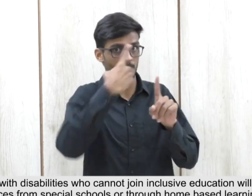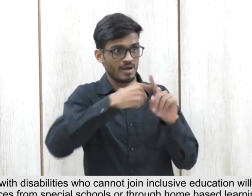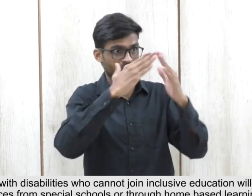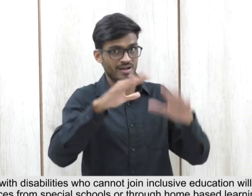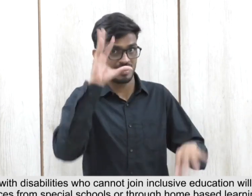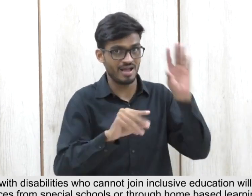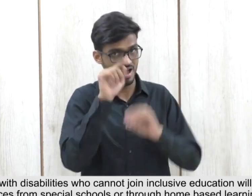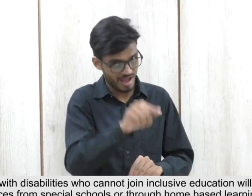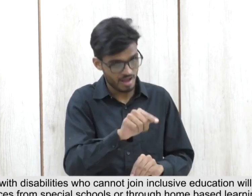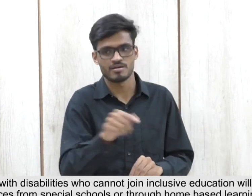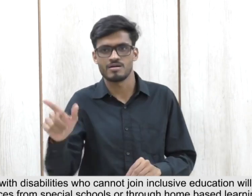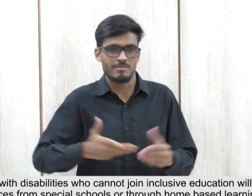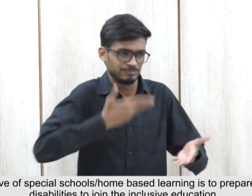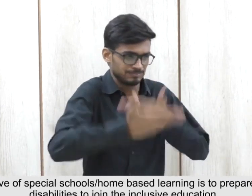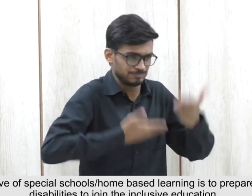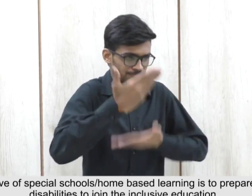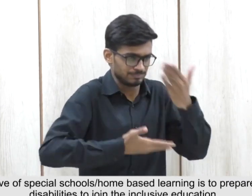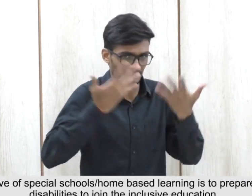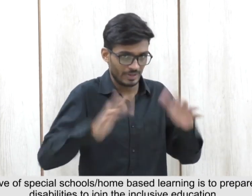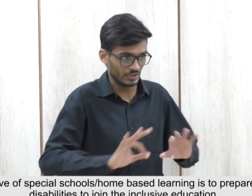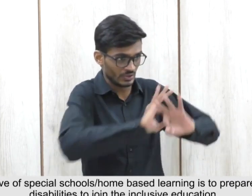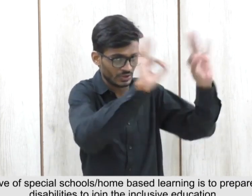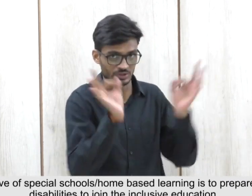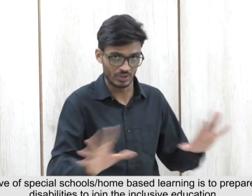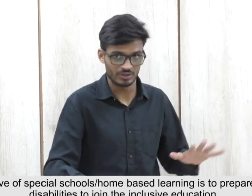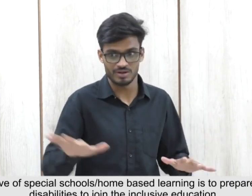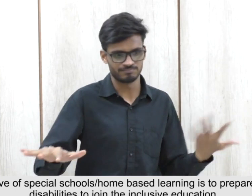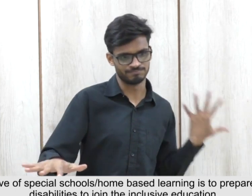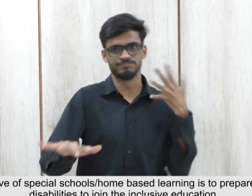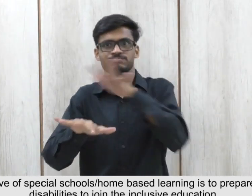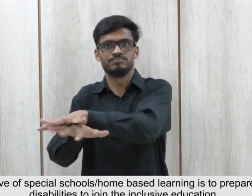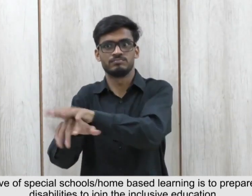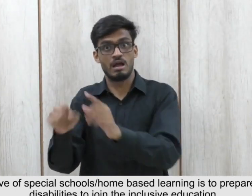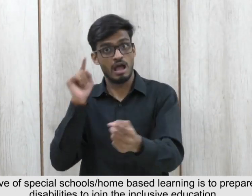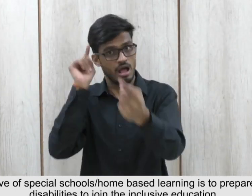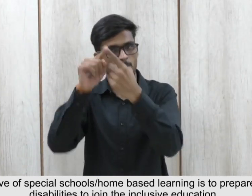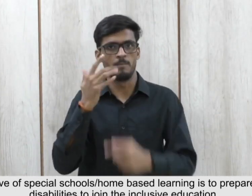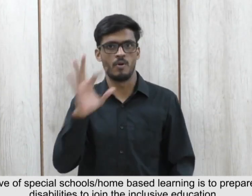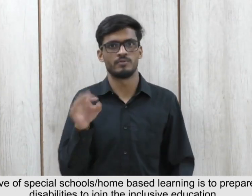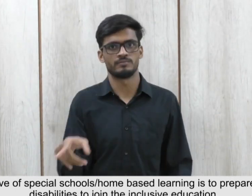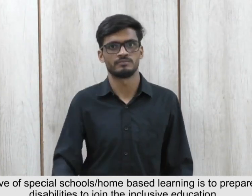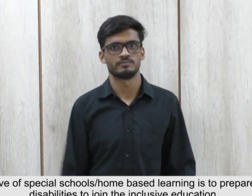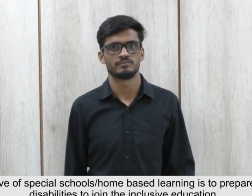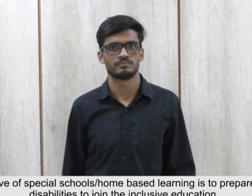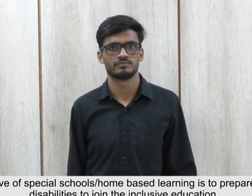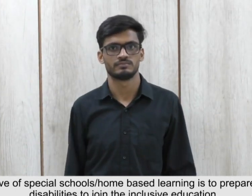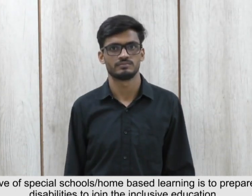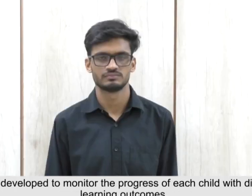home-based learning system. The ultimate objective of special schools and home-based learning is to prepare children